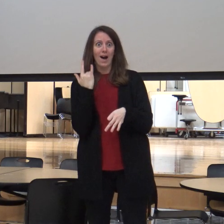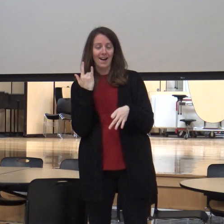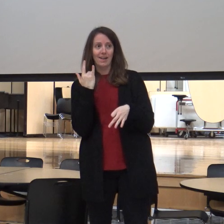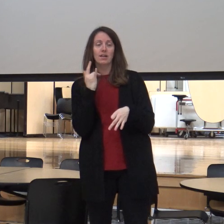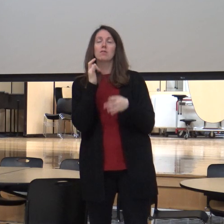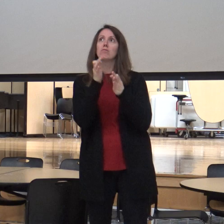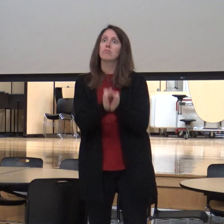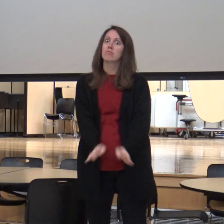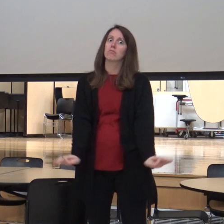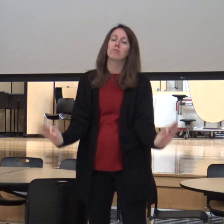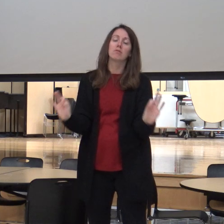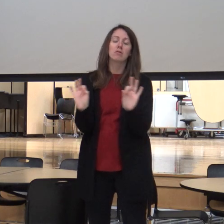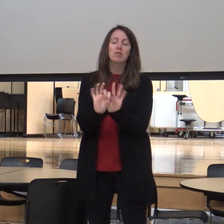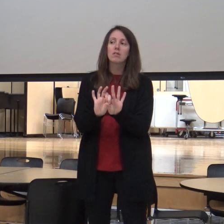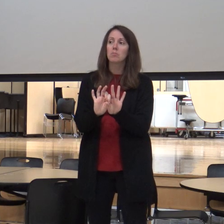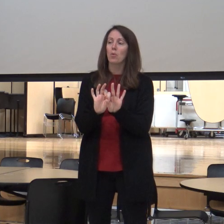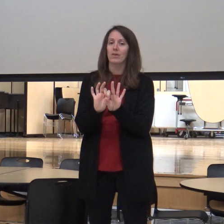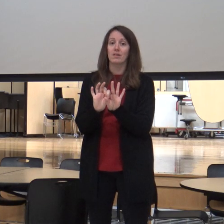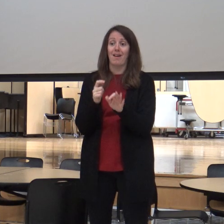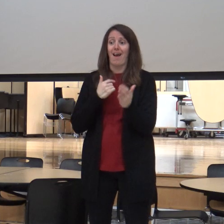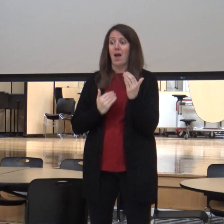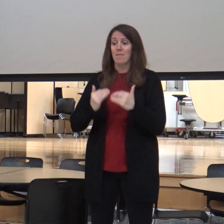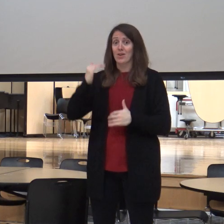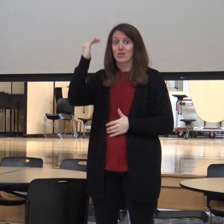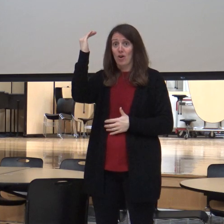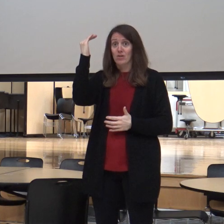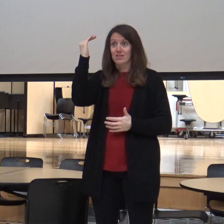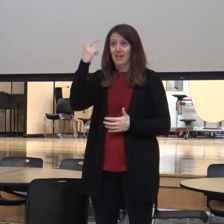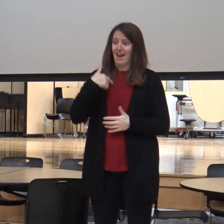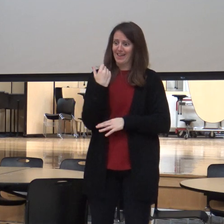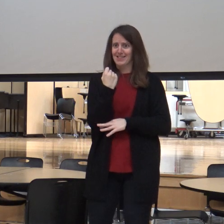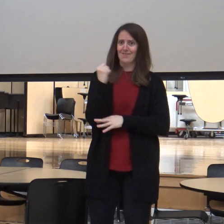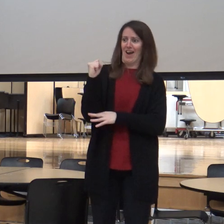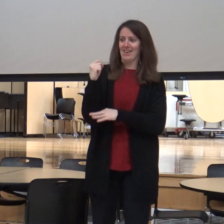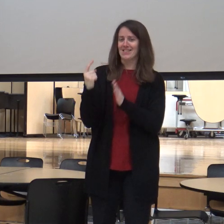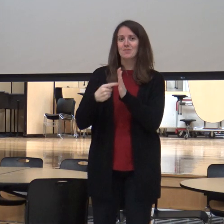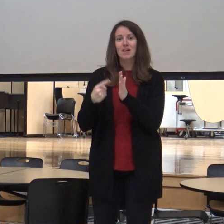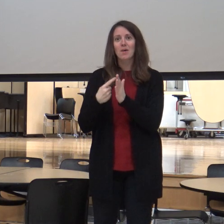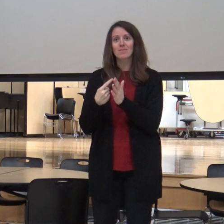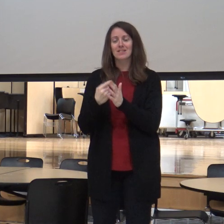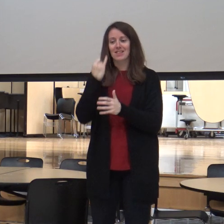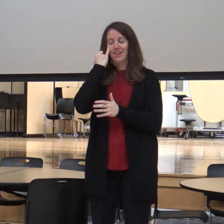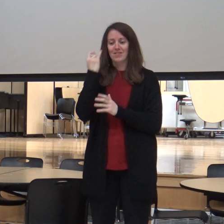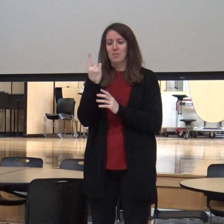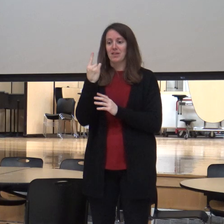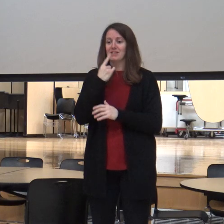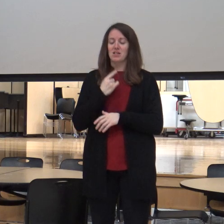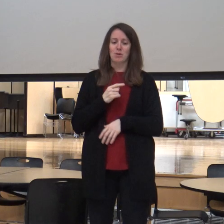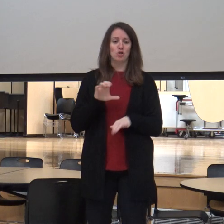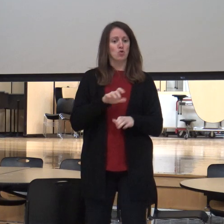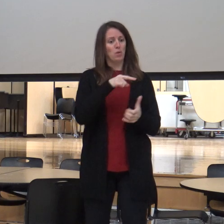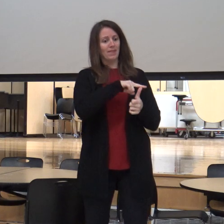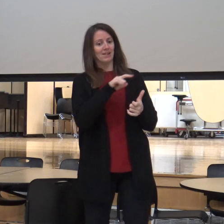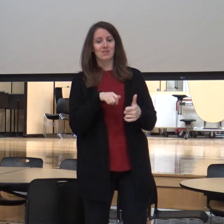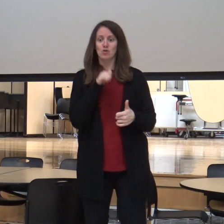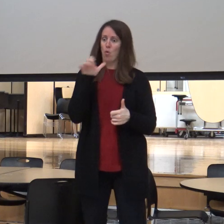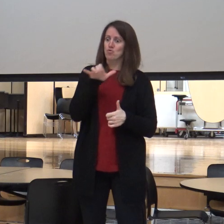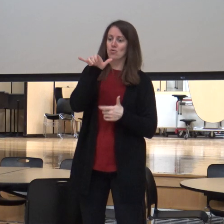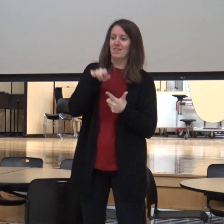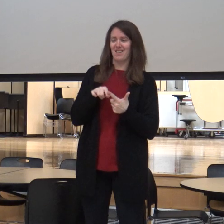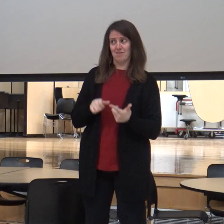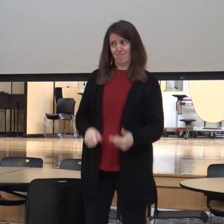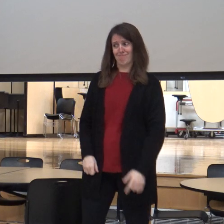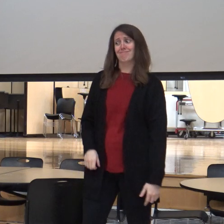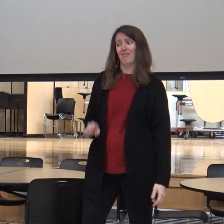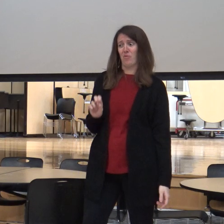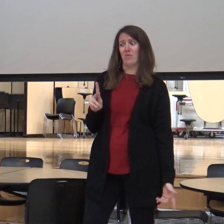is extremely important. I'm an adult and I get defiant sometimes if somebody tells me to do something or not do something. Yeah. I have no idea. Oh, okay, all